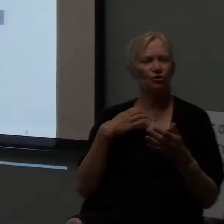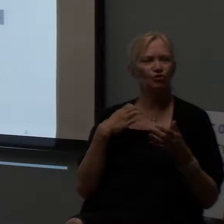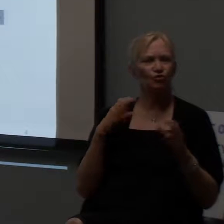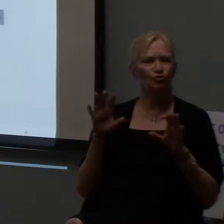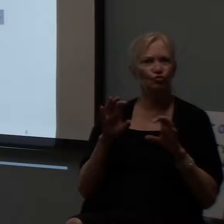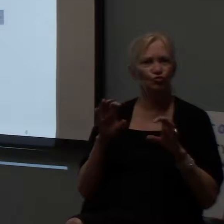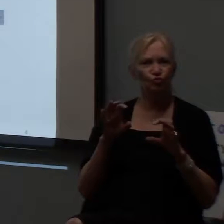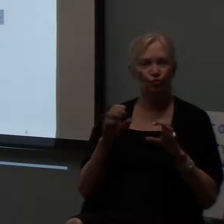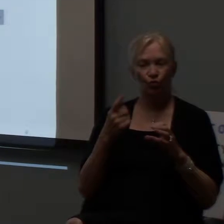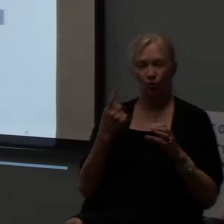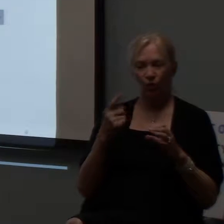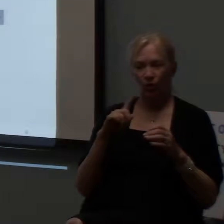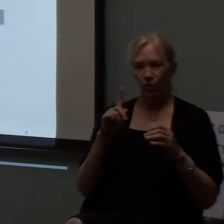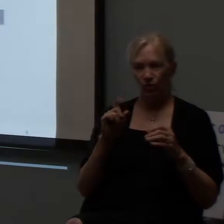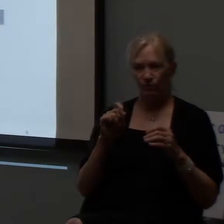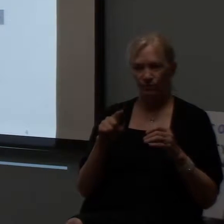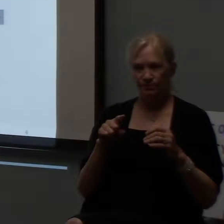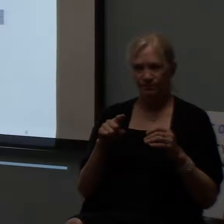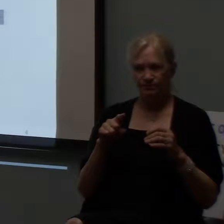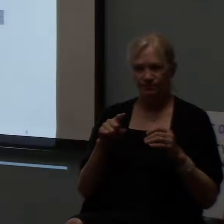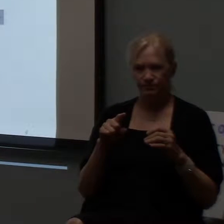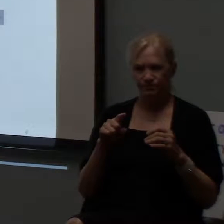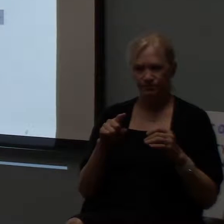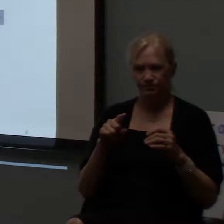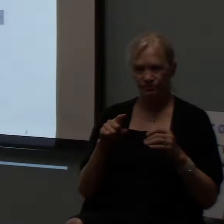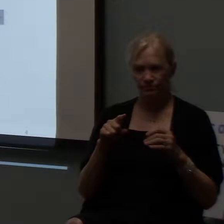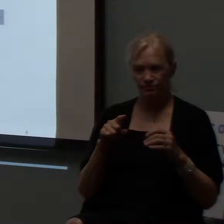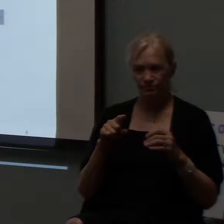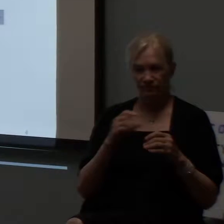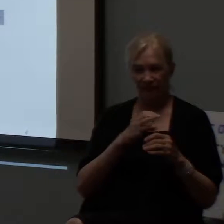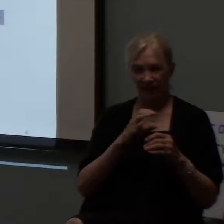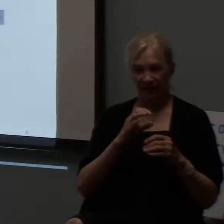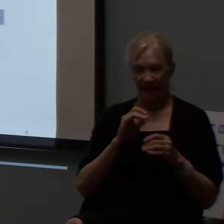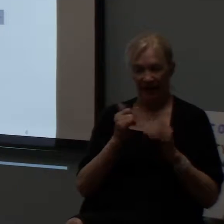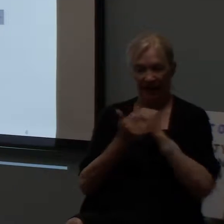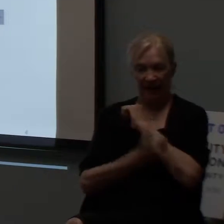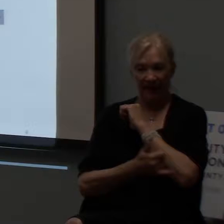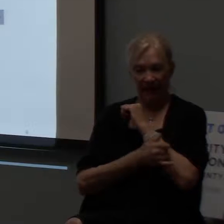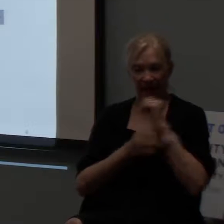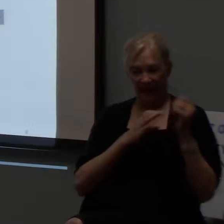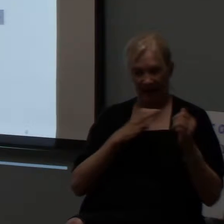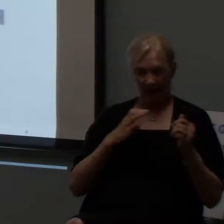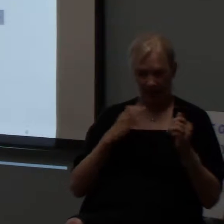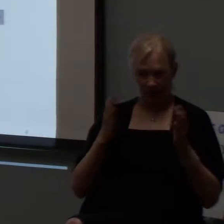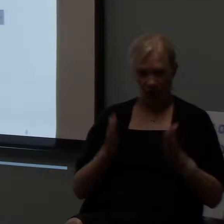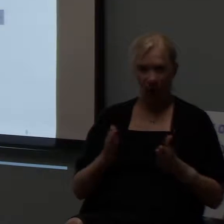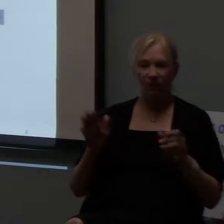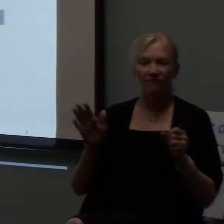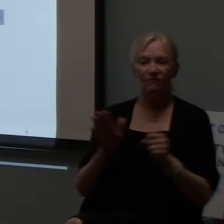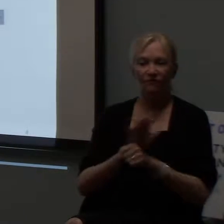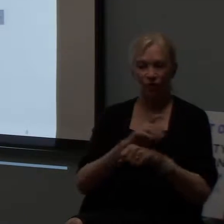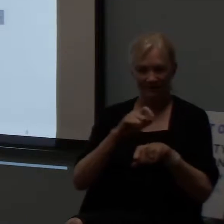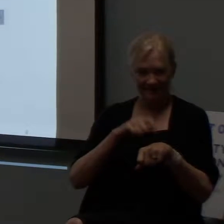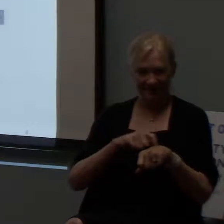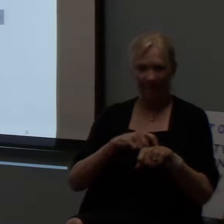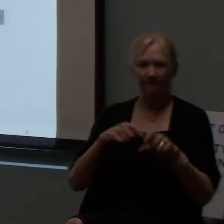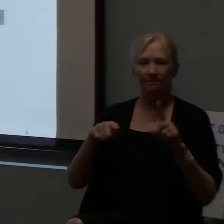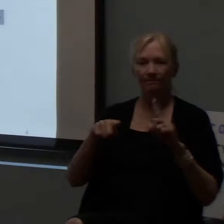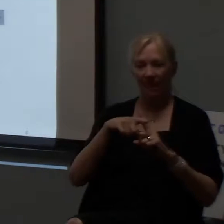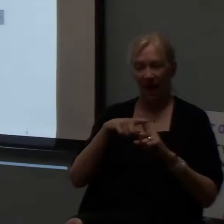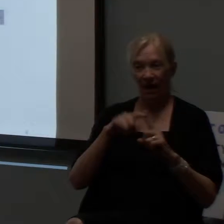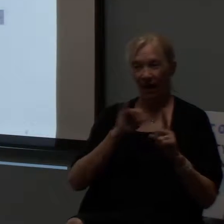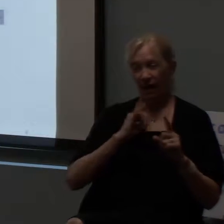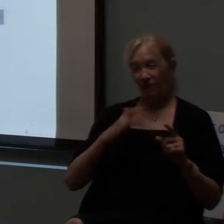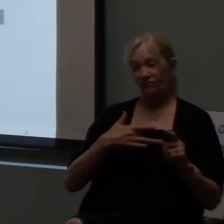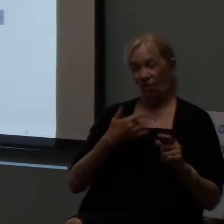one question I get all the time is being a county commissioner a full-time job? Yes, it is. It's full-time plus. I would say